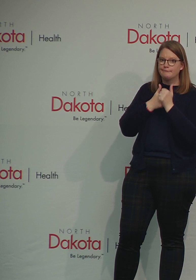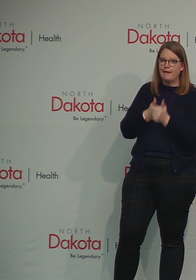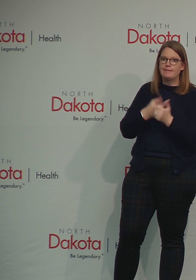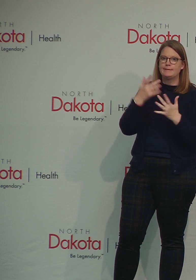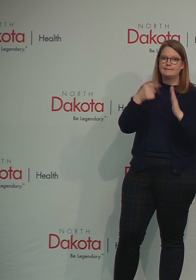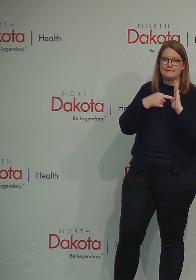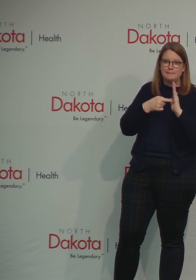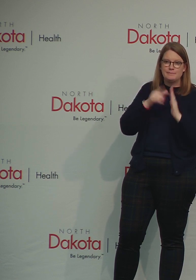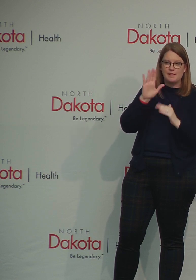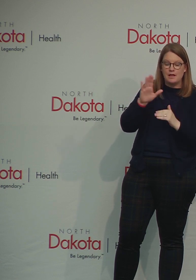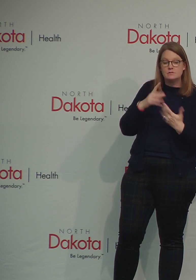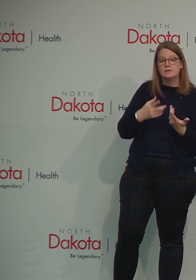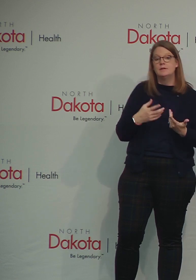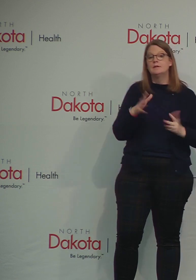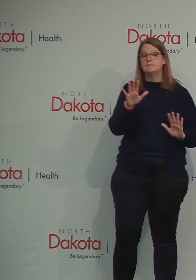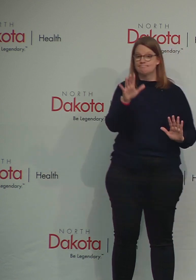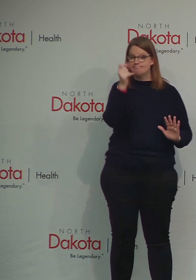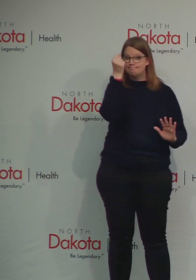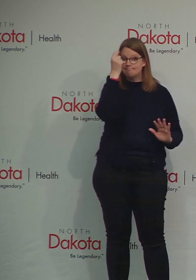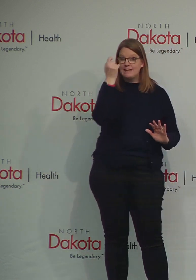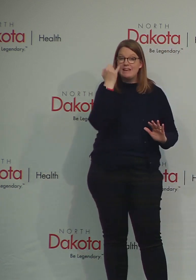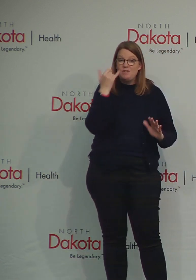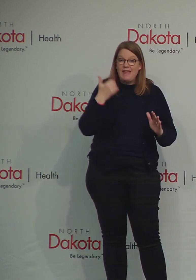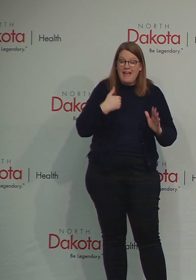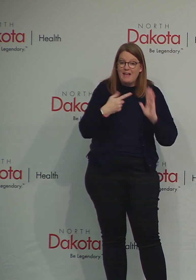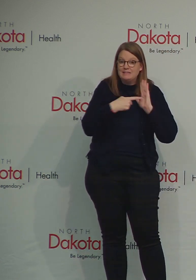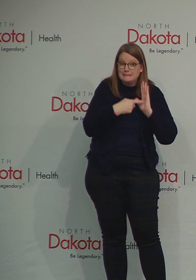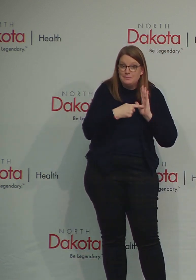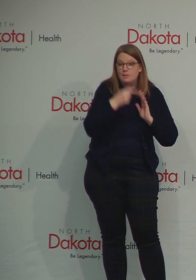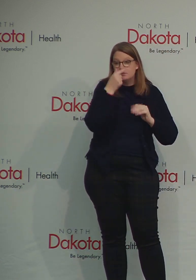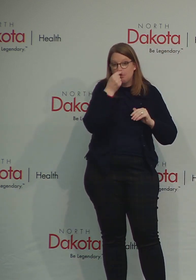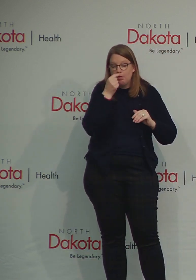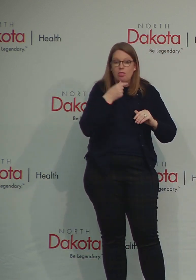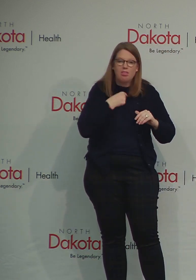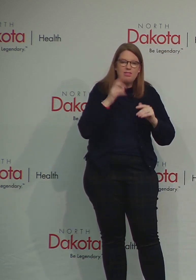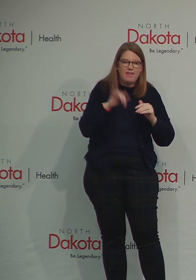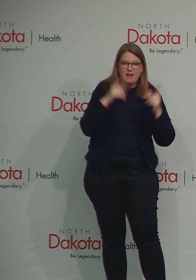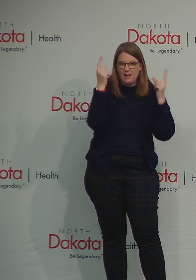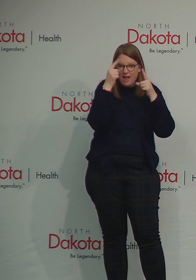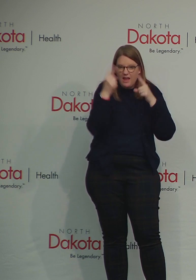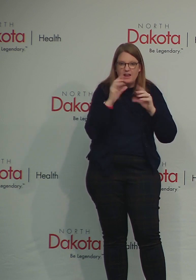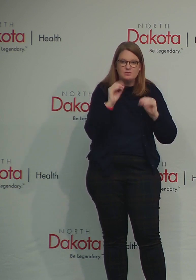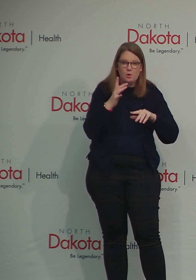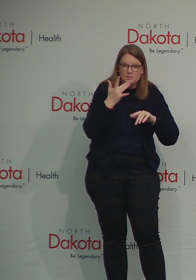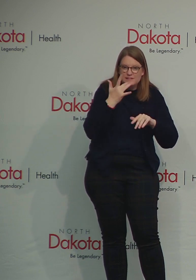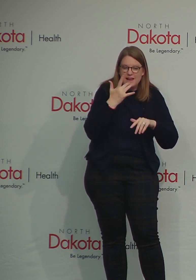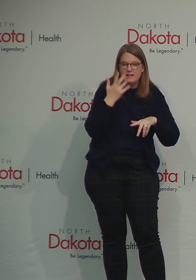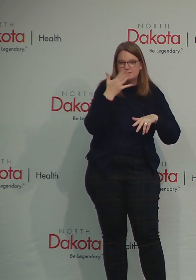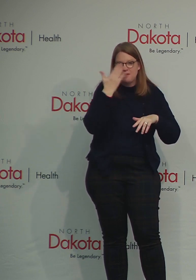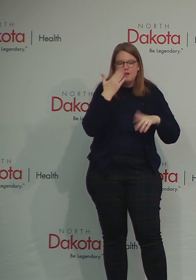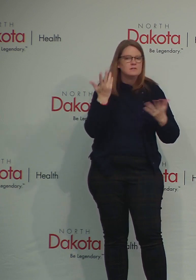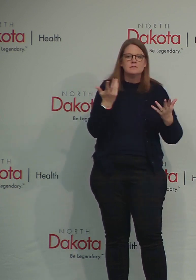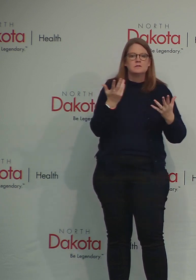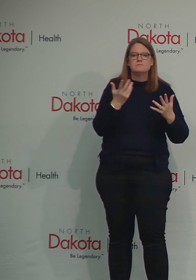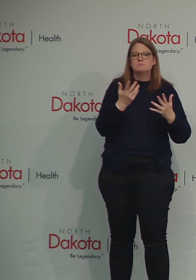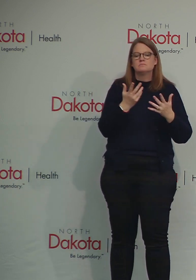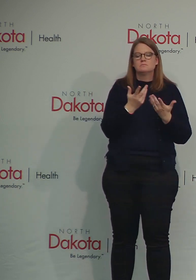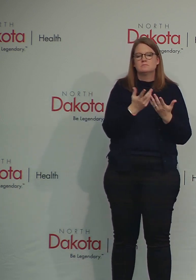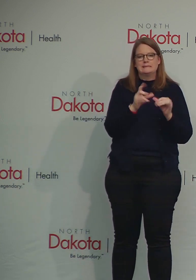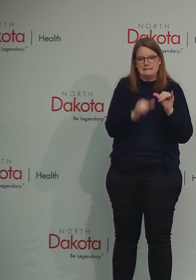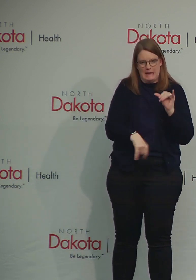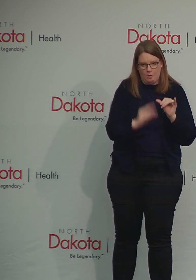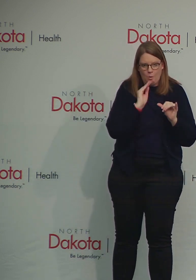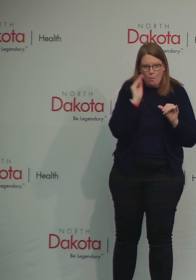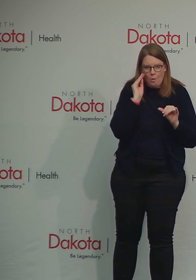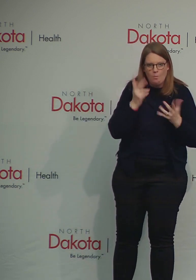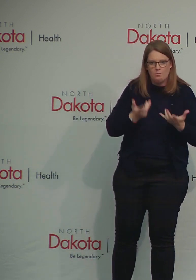we encourage people, if you have COVID symptoms, to avoid gatherings of any size. Others develop symptoms after the event, so they were the part